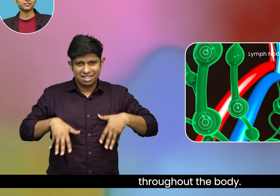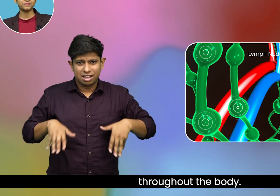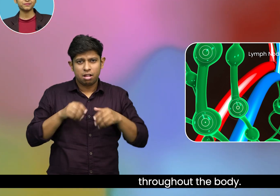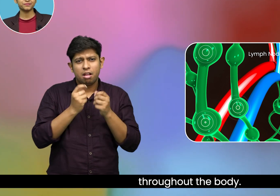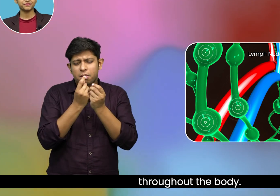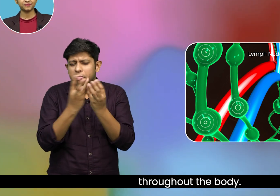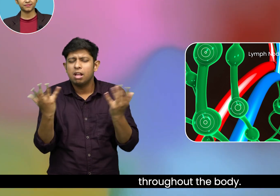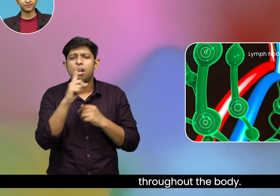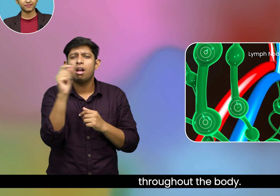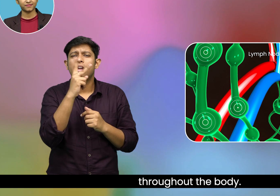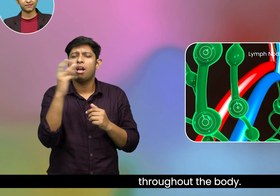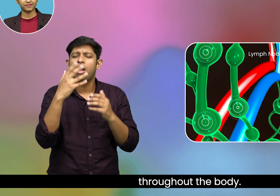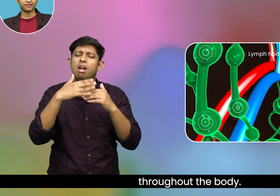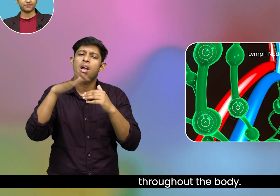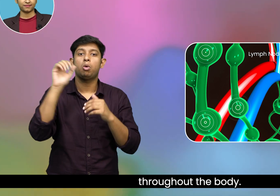body.